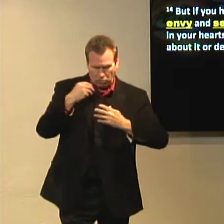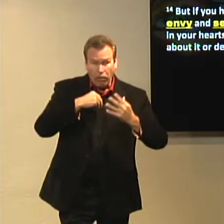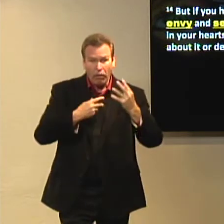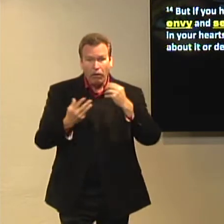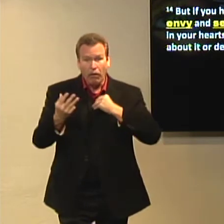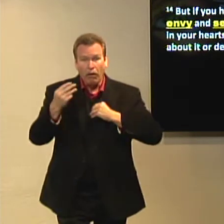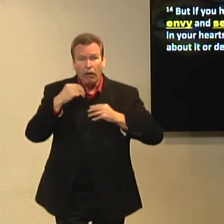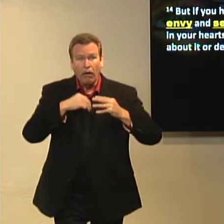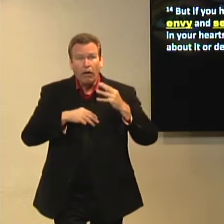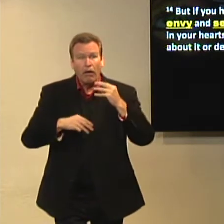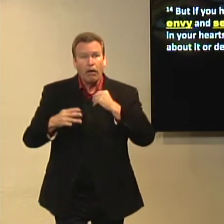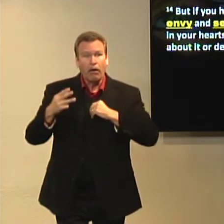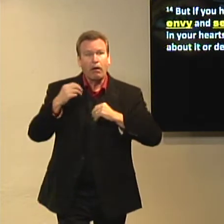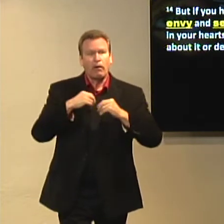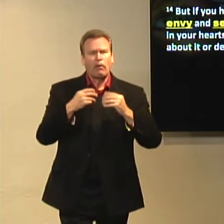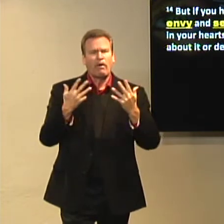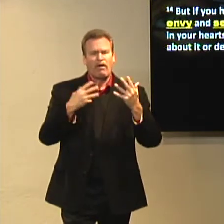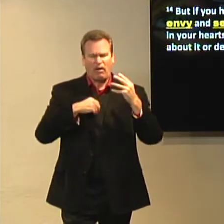if you take into yourself